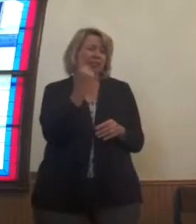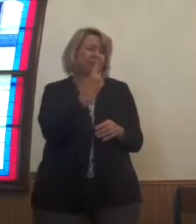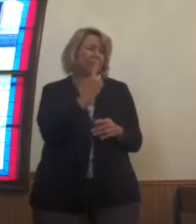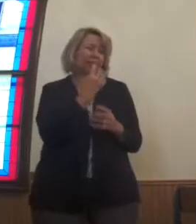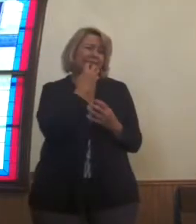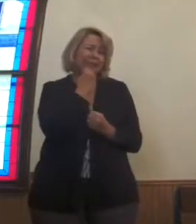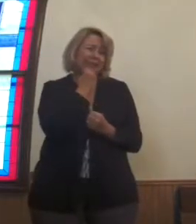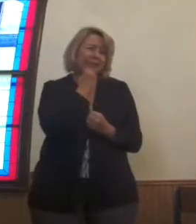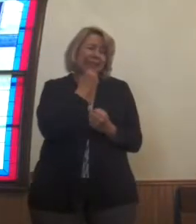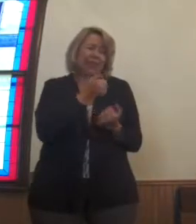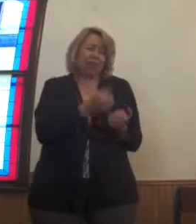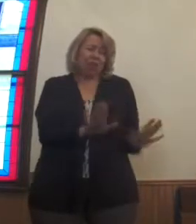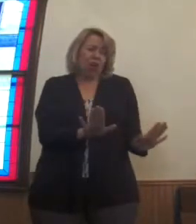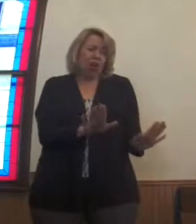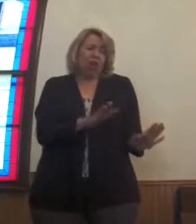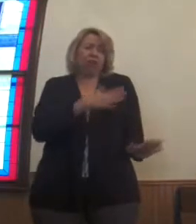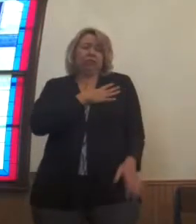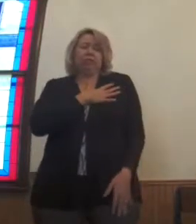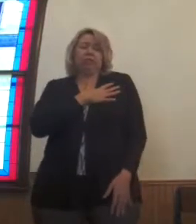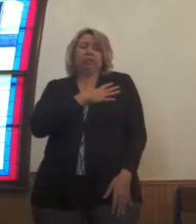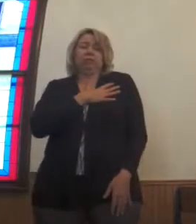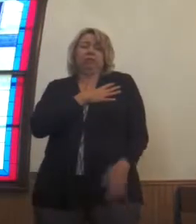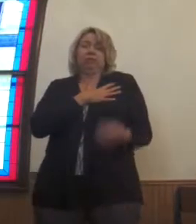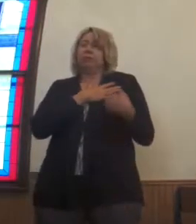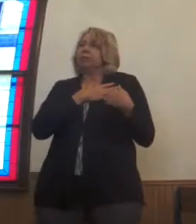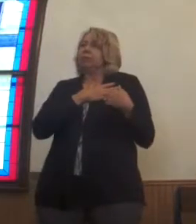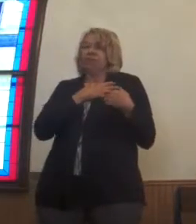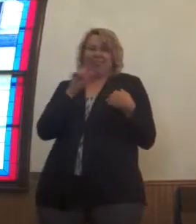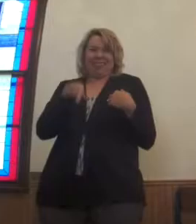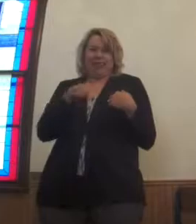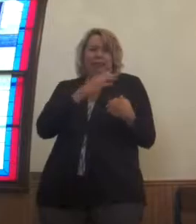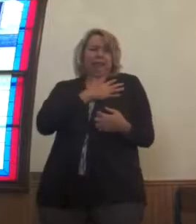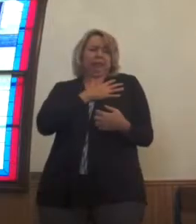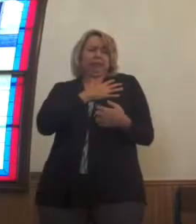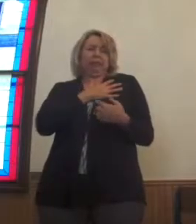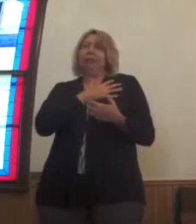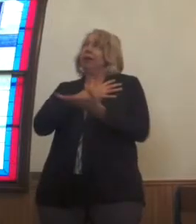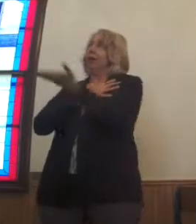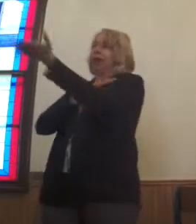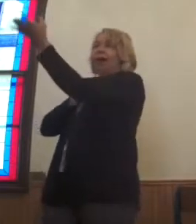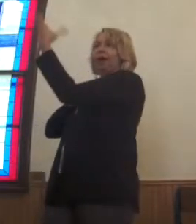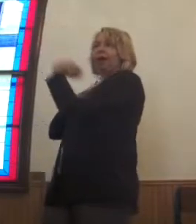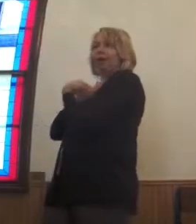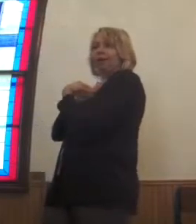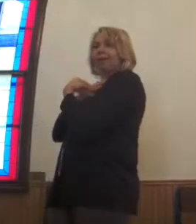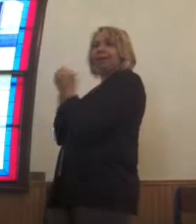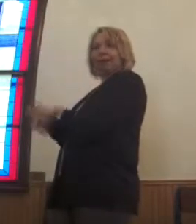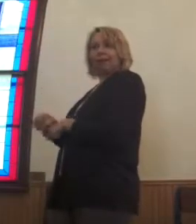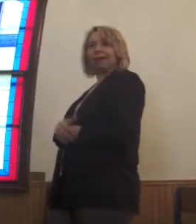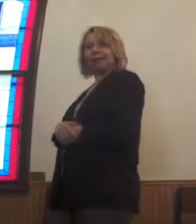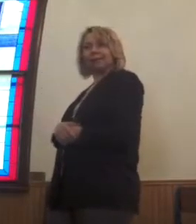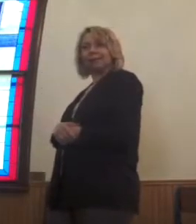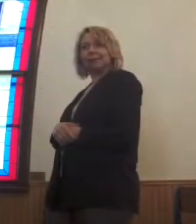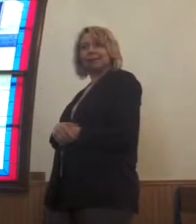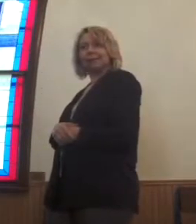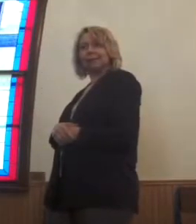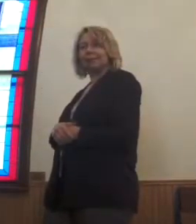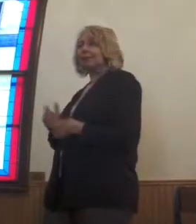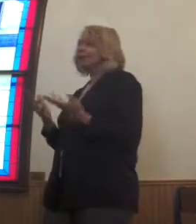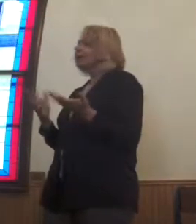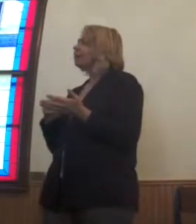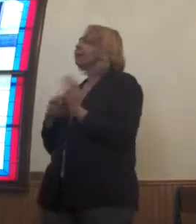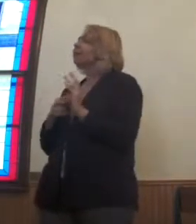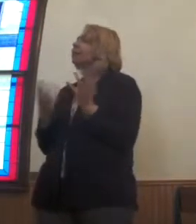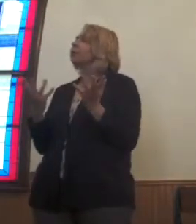then can you be embraced by the one most dear to you. So what this is referring to is